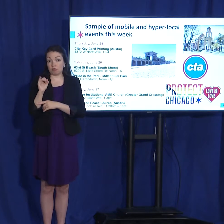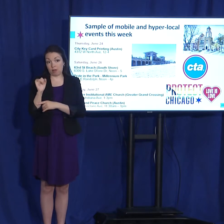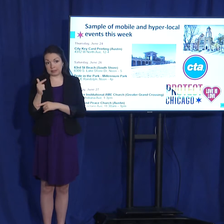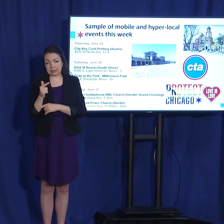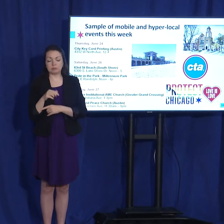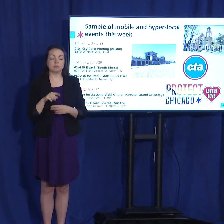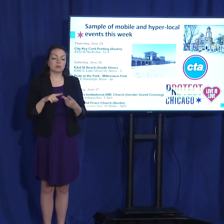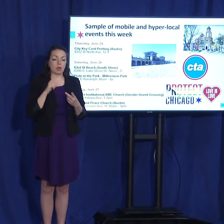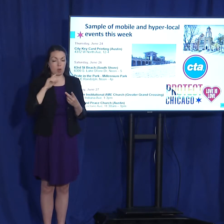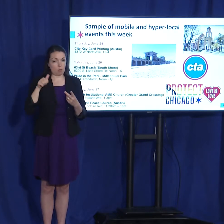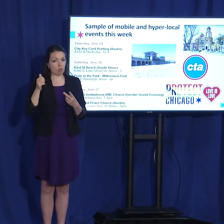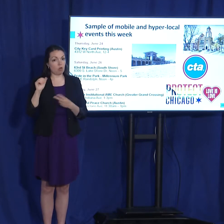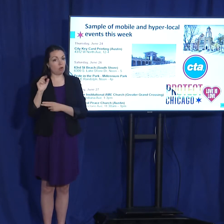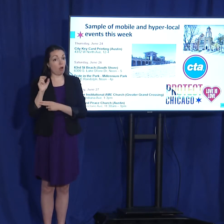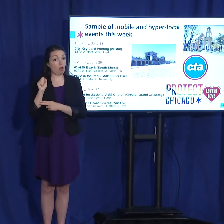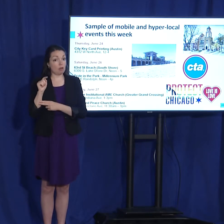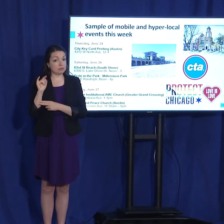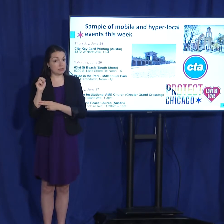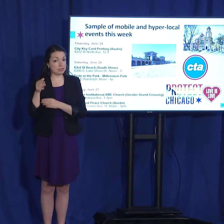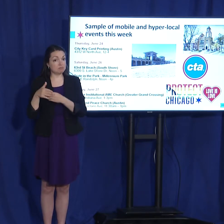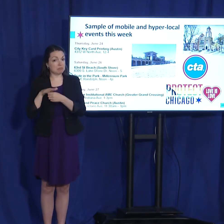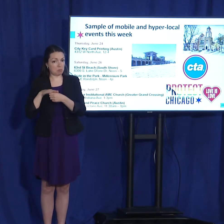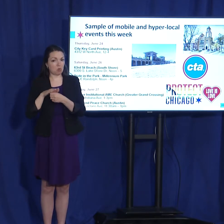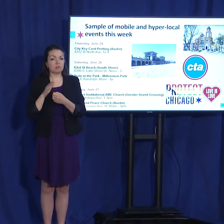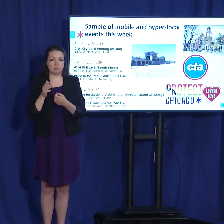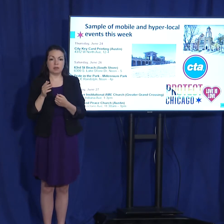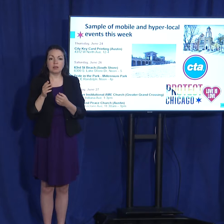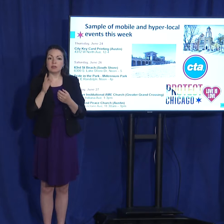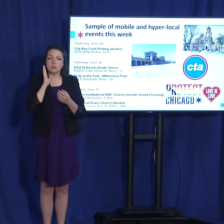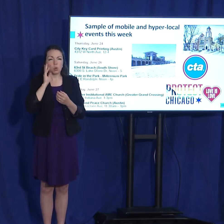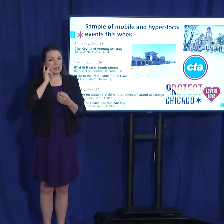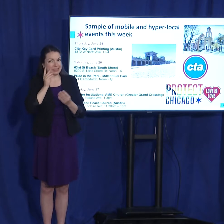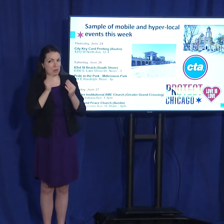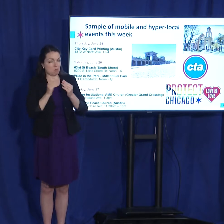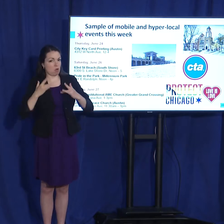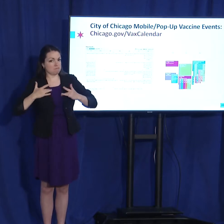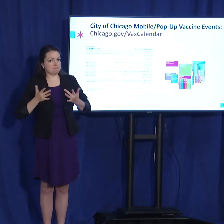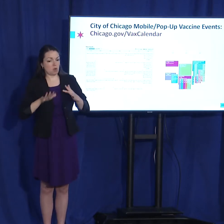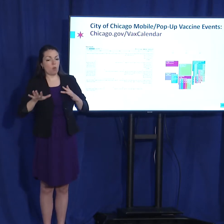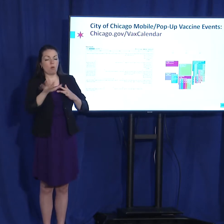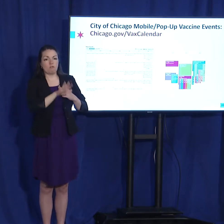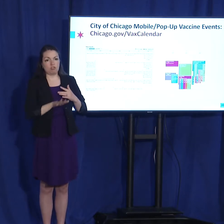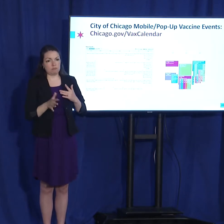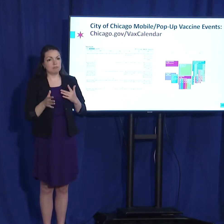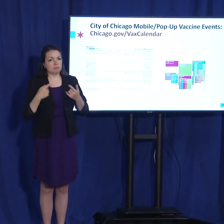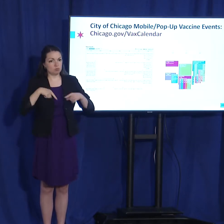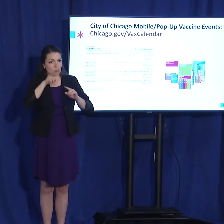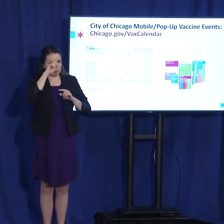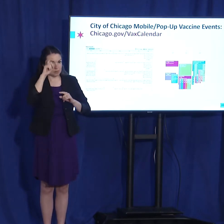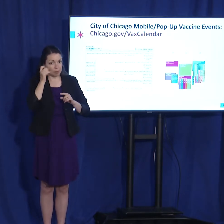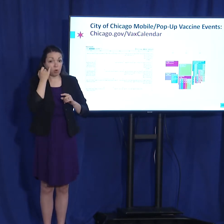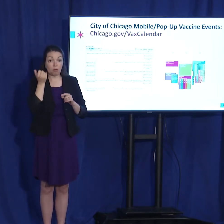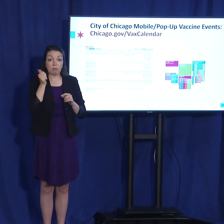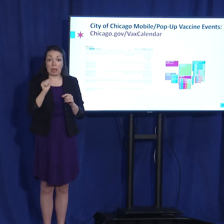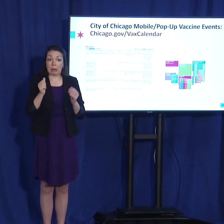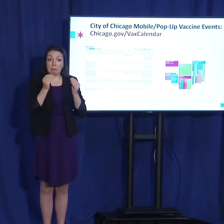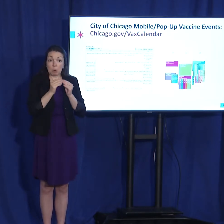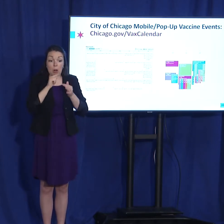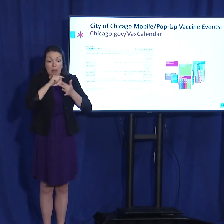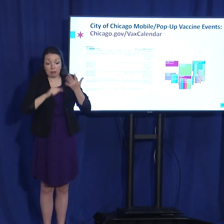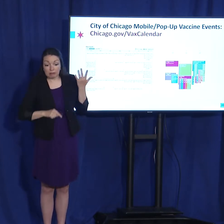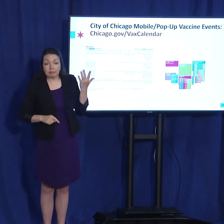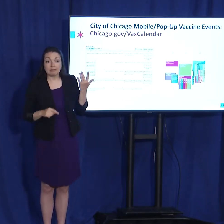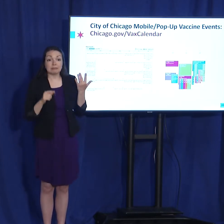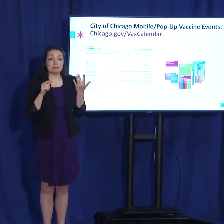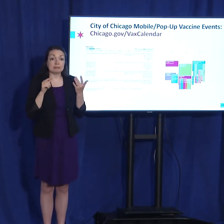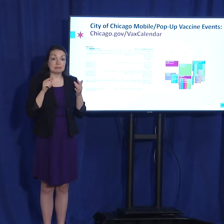see us out through the summer, making sure that there are mobile and hyperlocal events available. To find out the details of these, because there are dozens